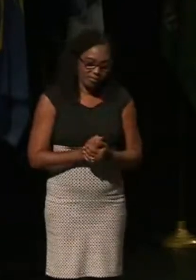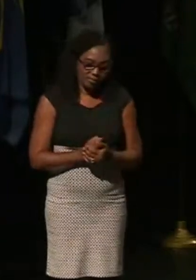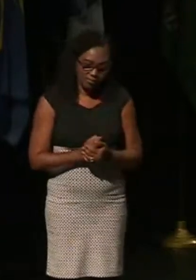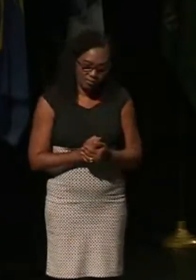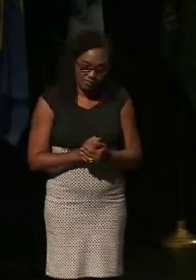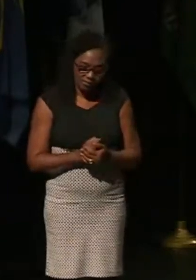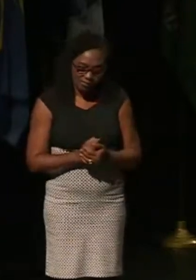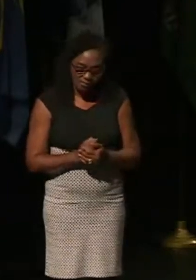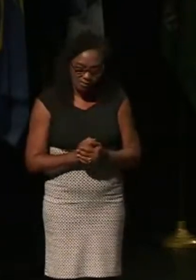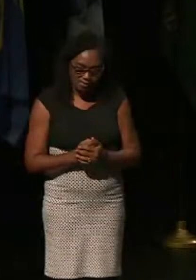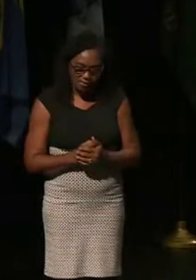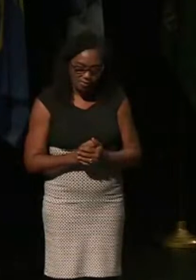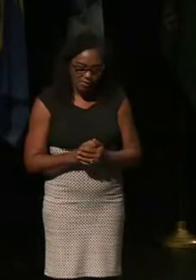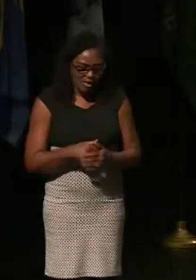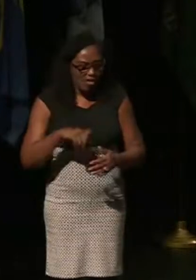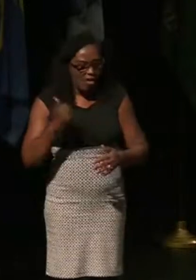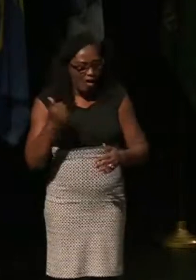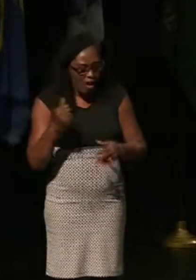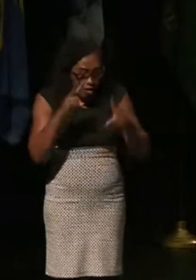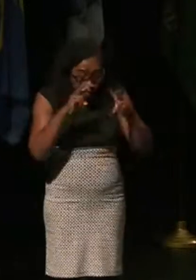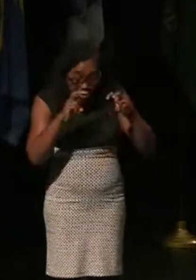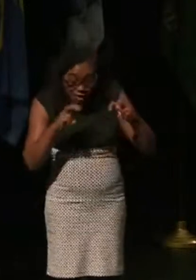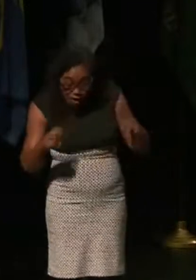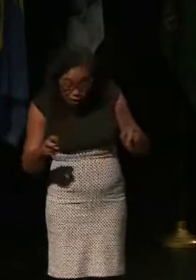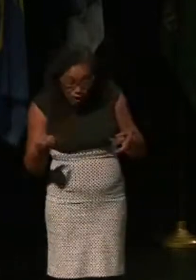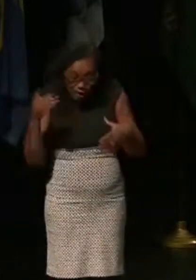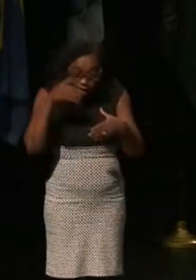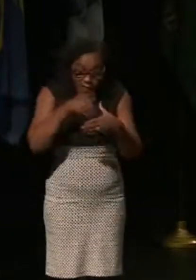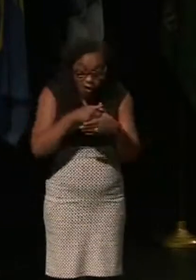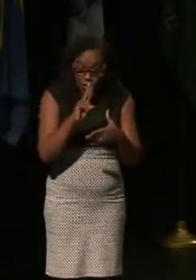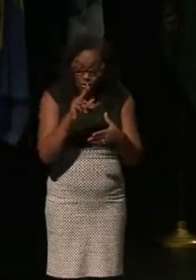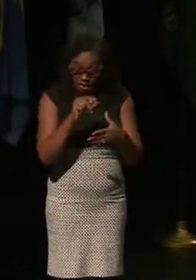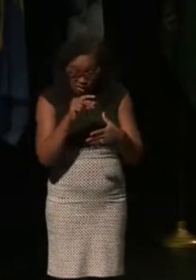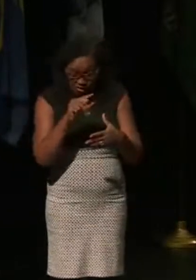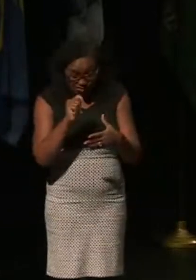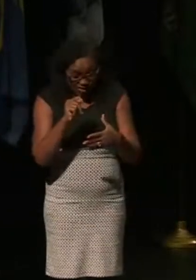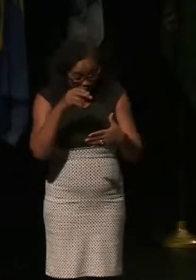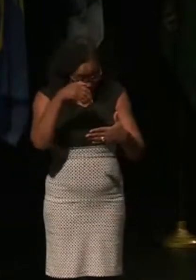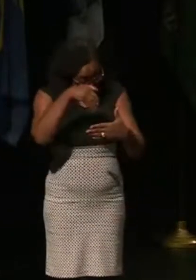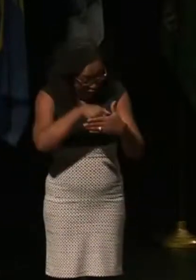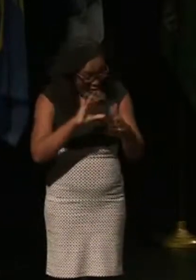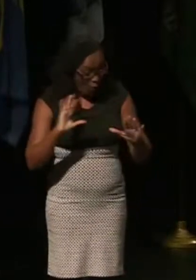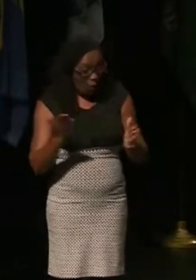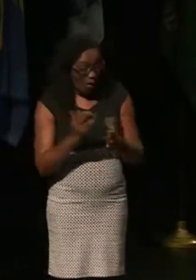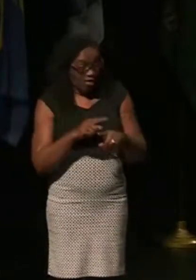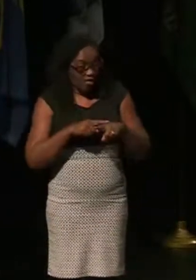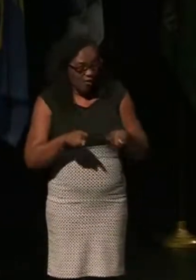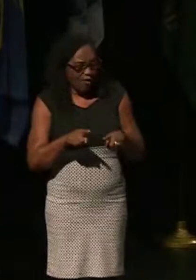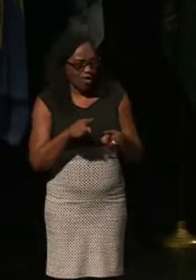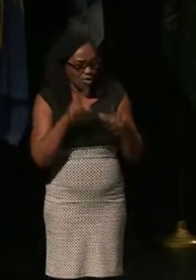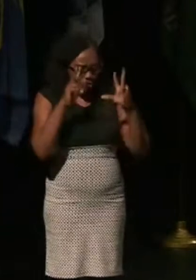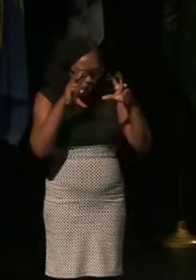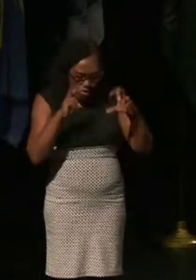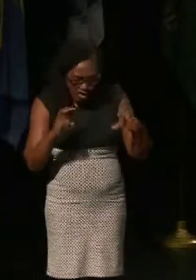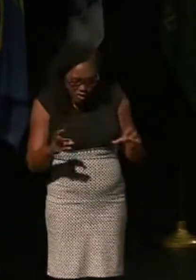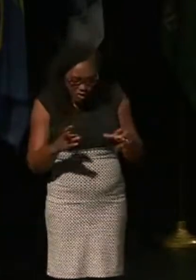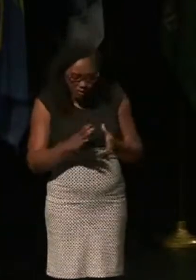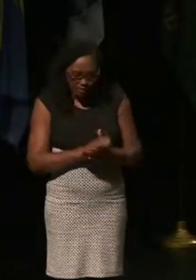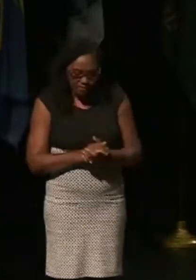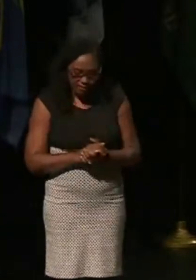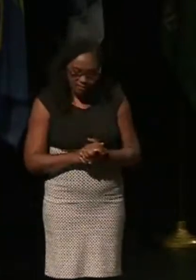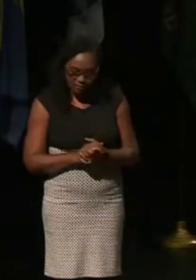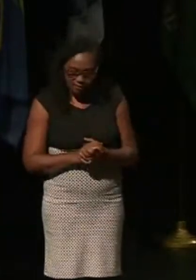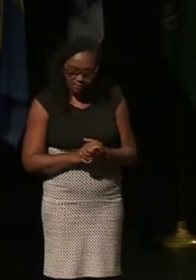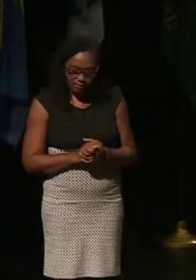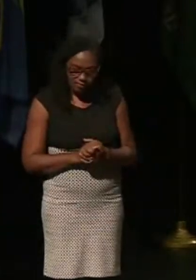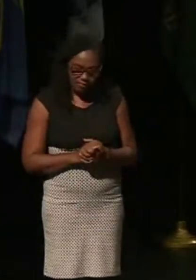pavement and other uses. In January, MADE 868, the fashion production